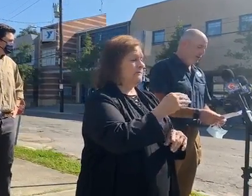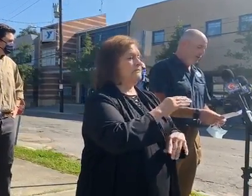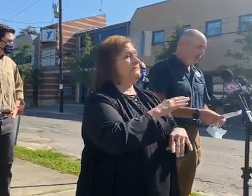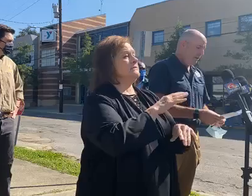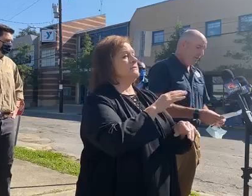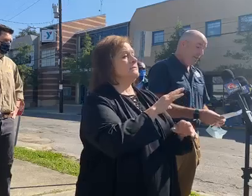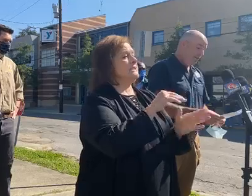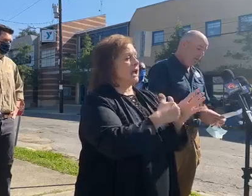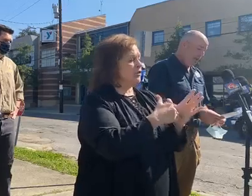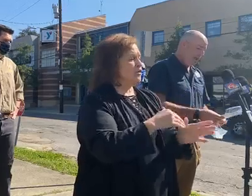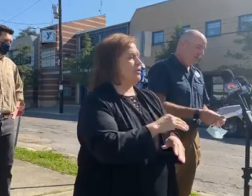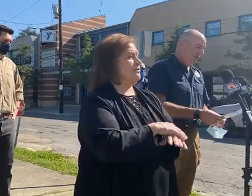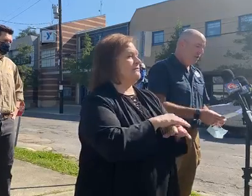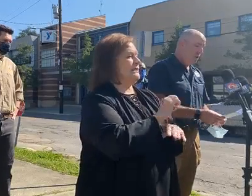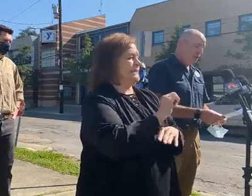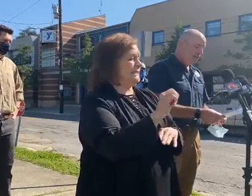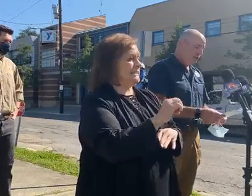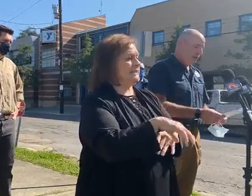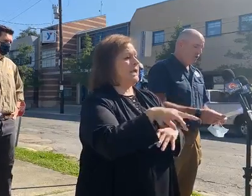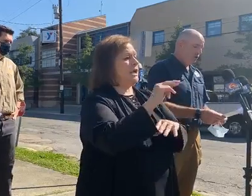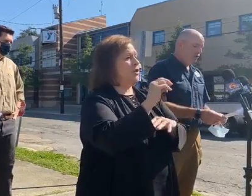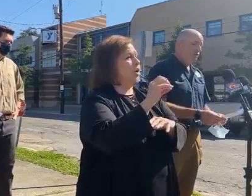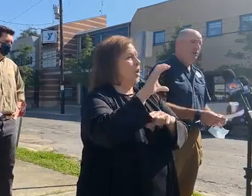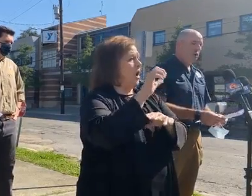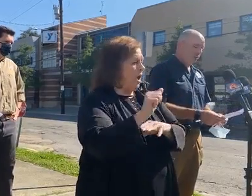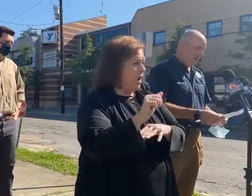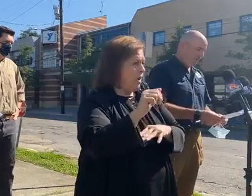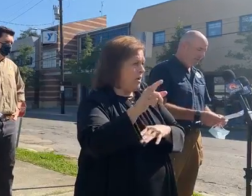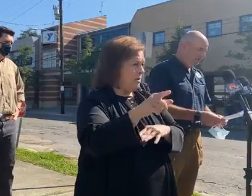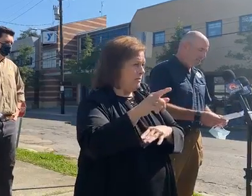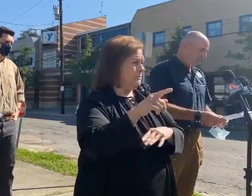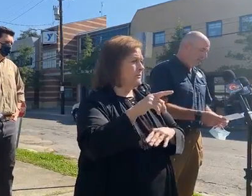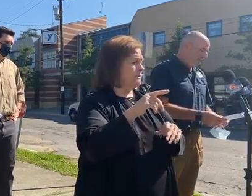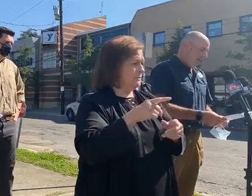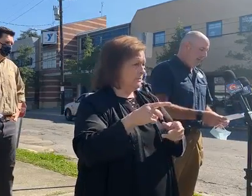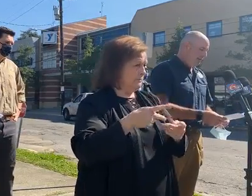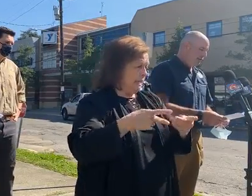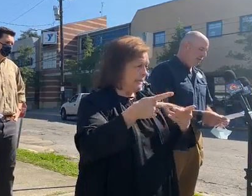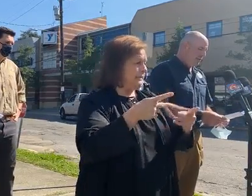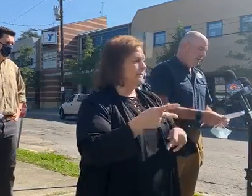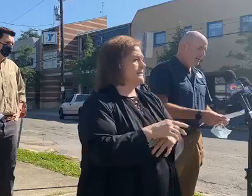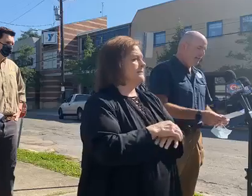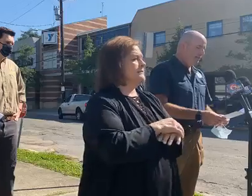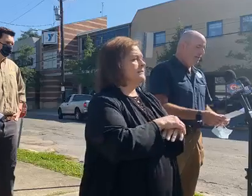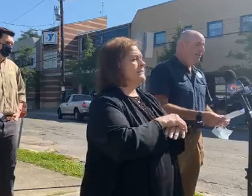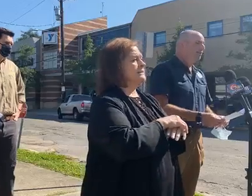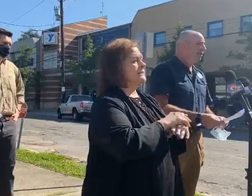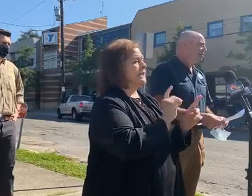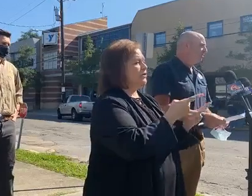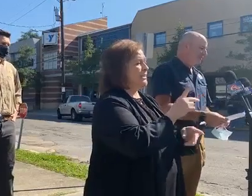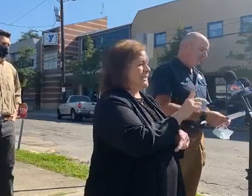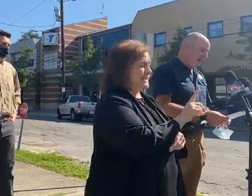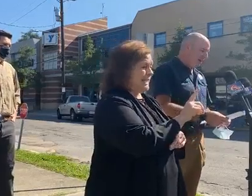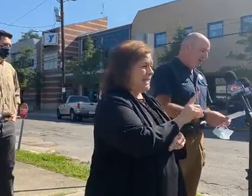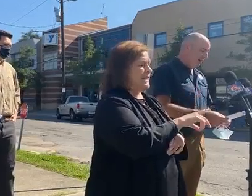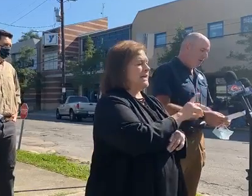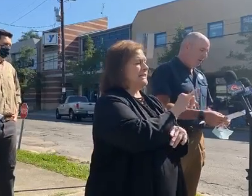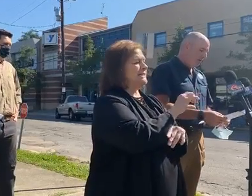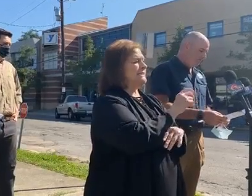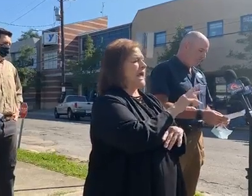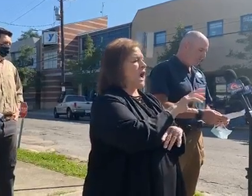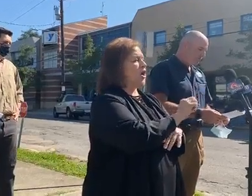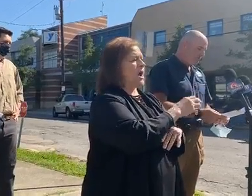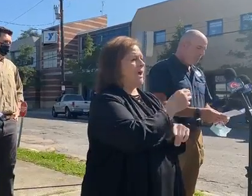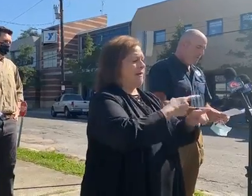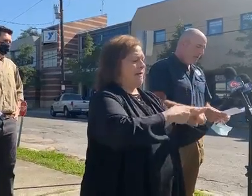In District C, on the East Bank, it's at Noka at Charter Street, Homer Plessy. In District D, it's at the intersection of Desire and